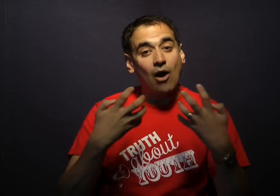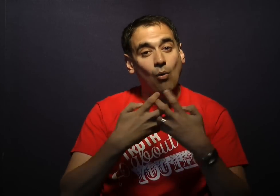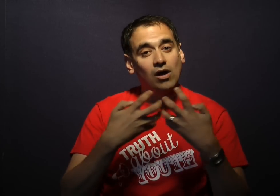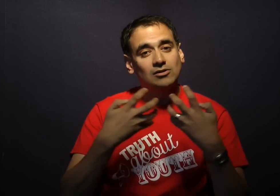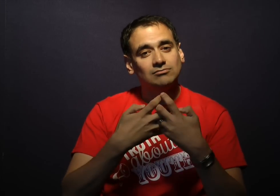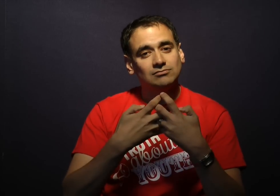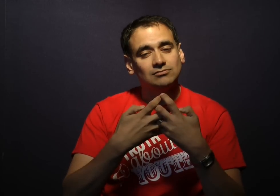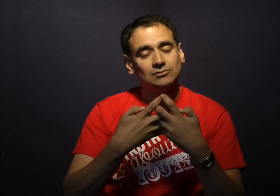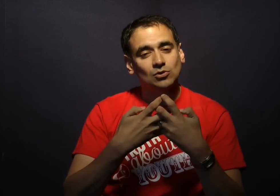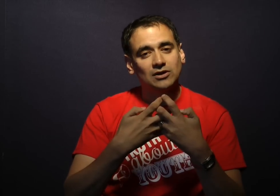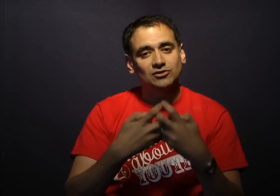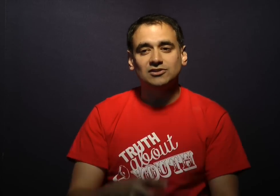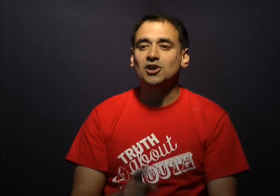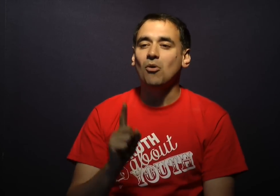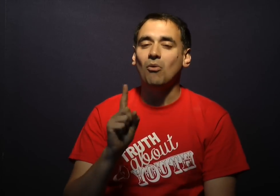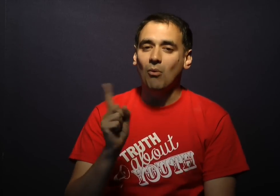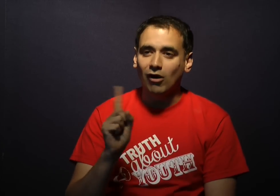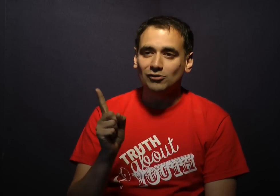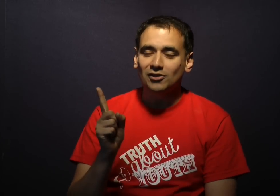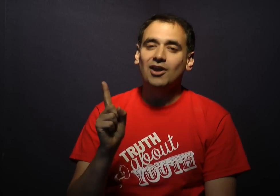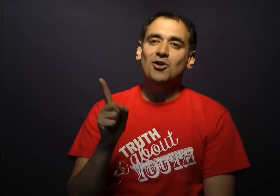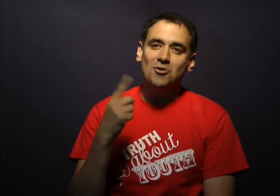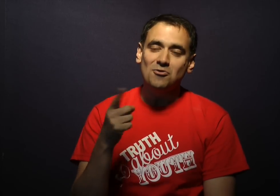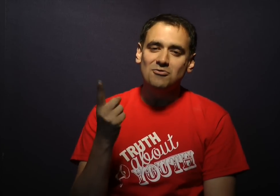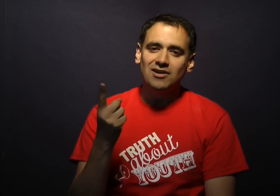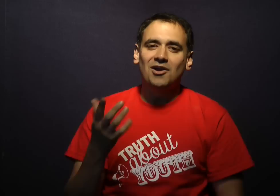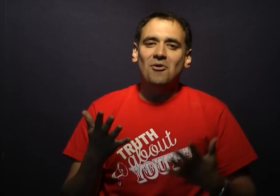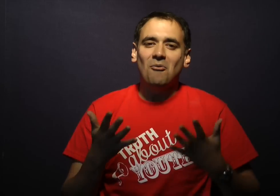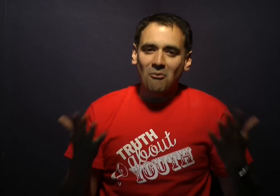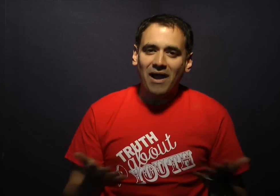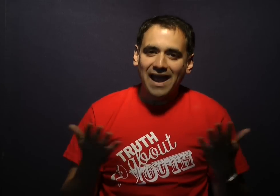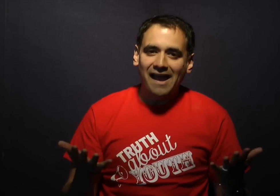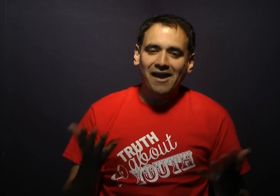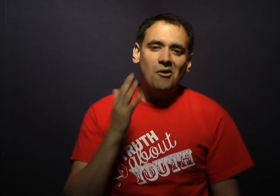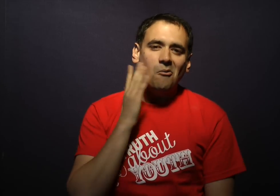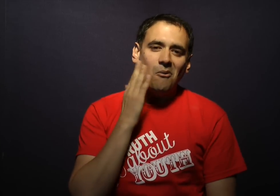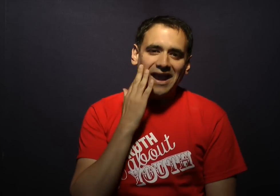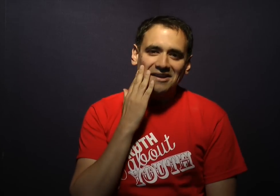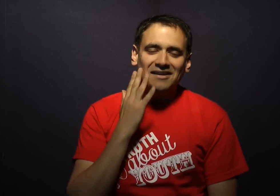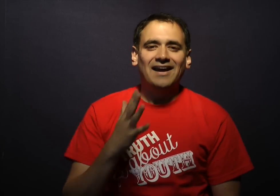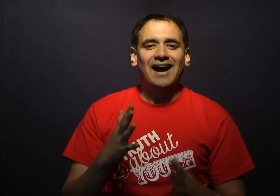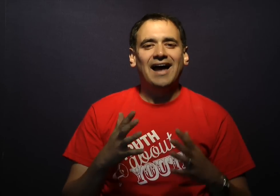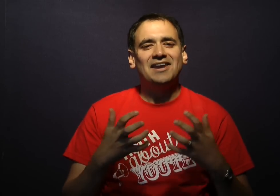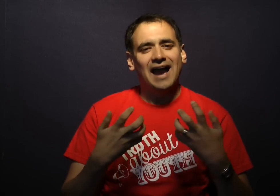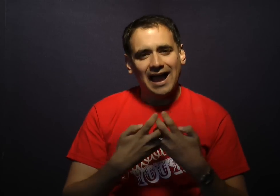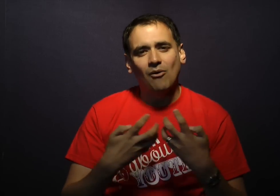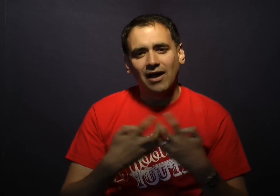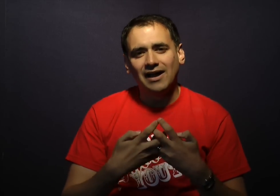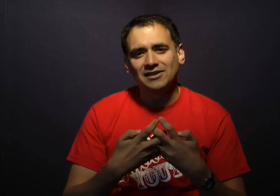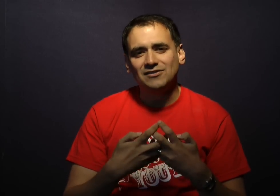how. It's quite interesting. So what, who, where, when, and how. I think you've